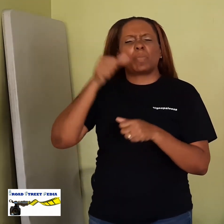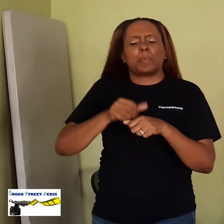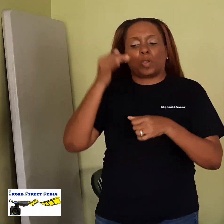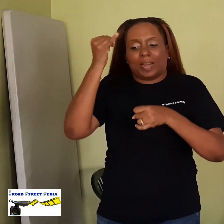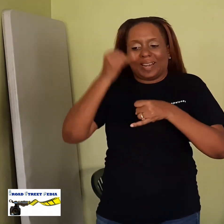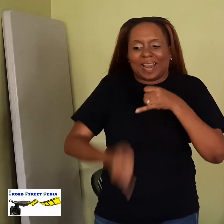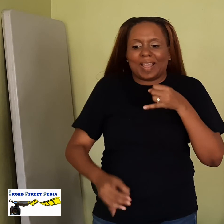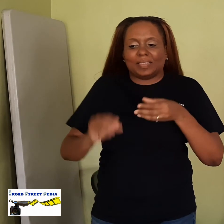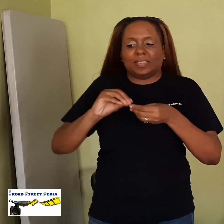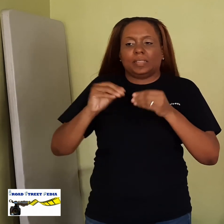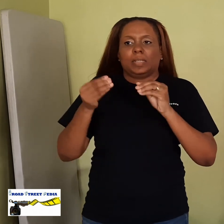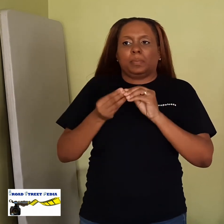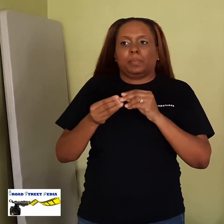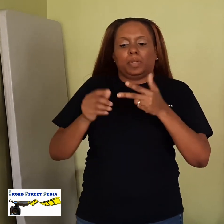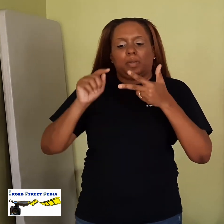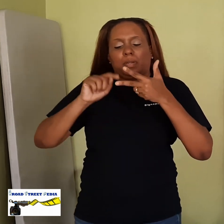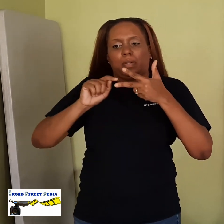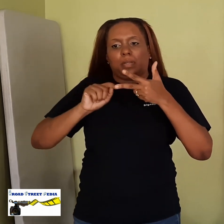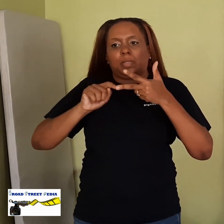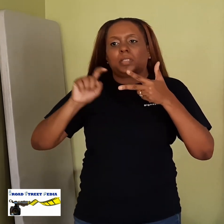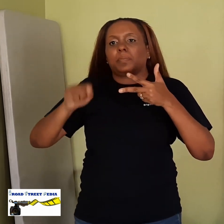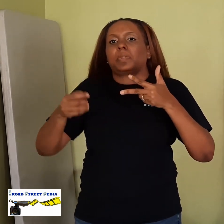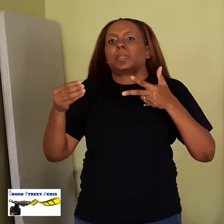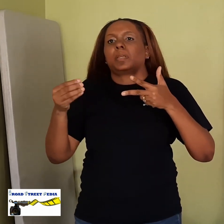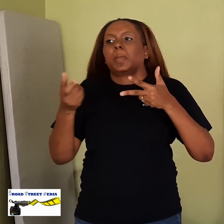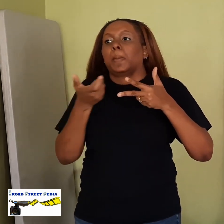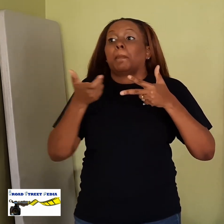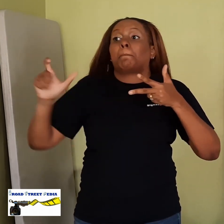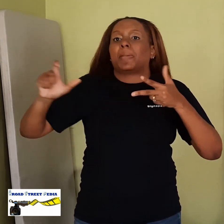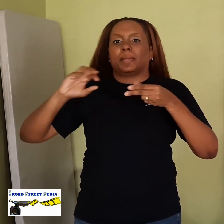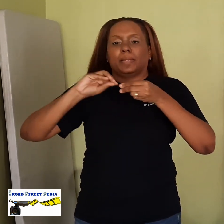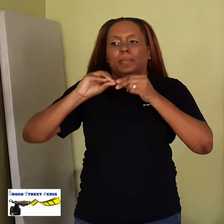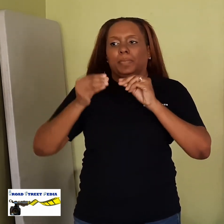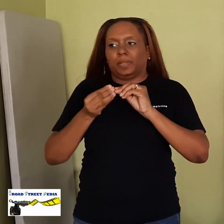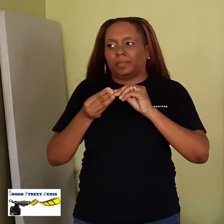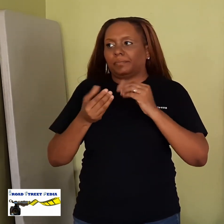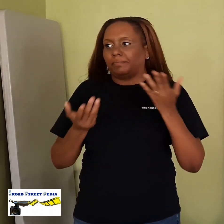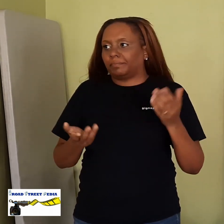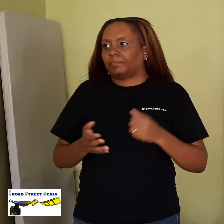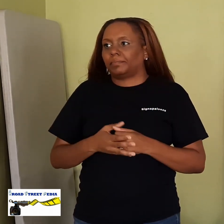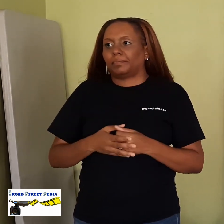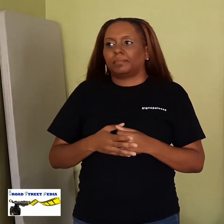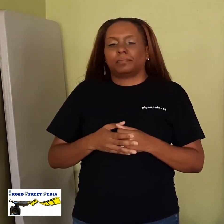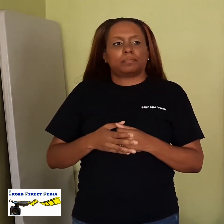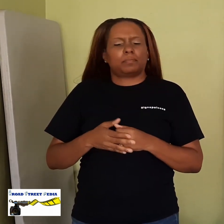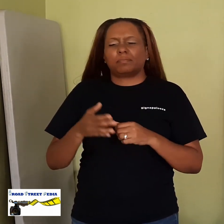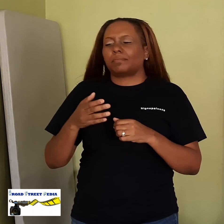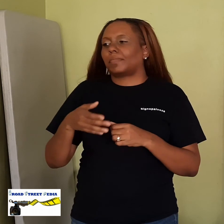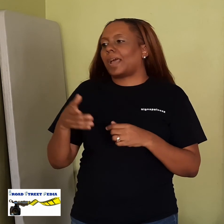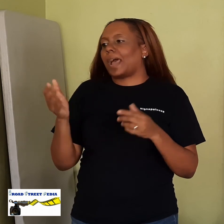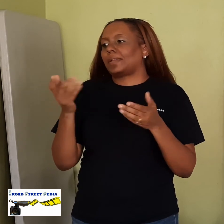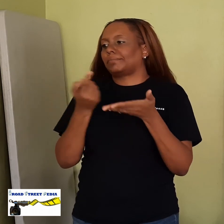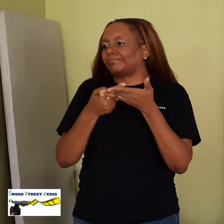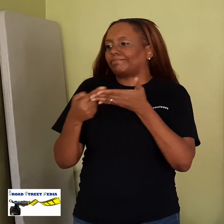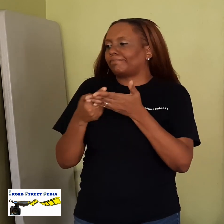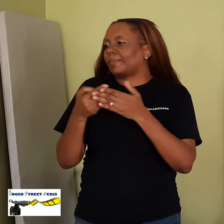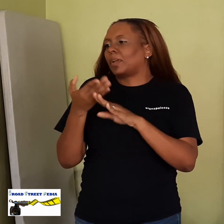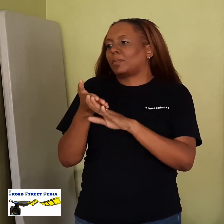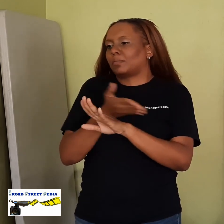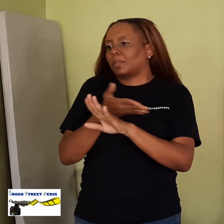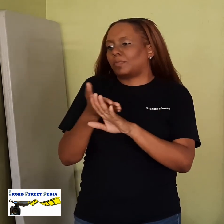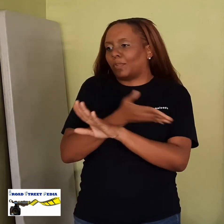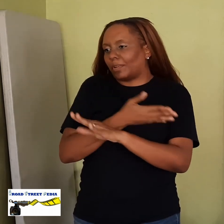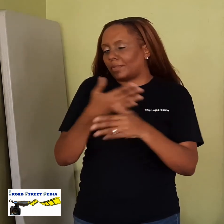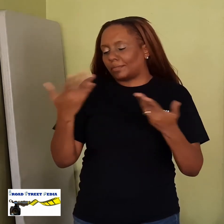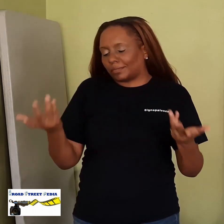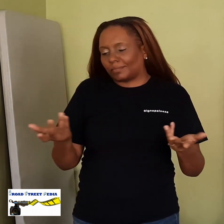should be bigger of those 3 numbers. Not that you wouldn't apply the others. You will continue to give them some nitrogen, some phosphorus, but your